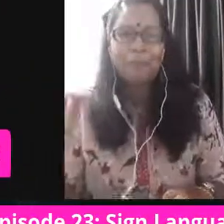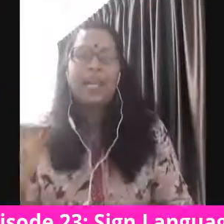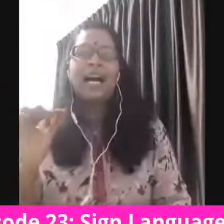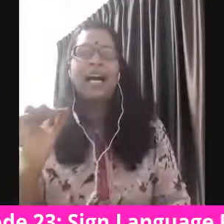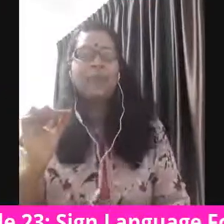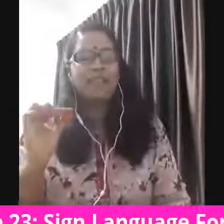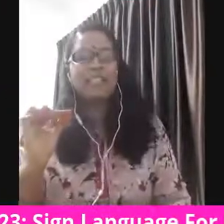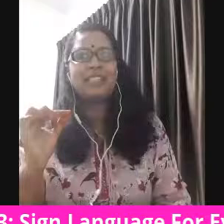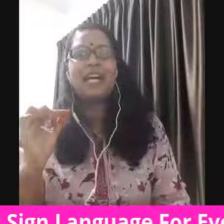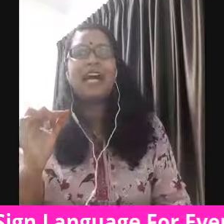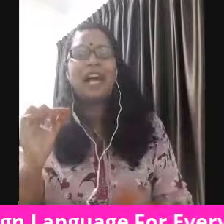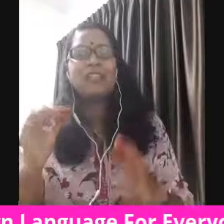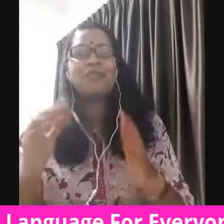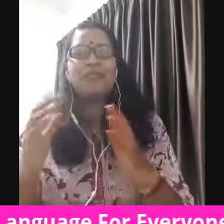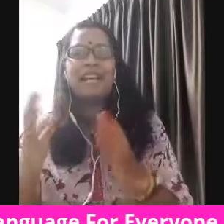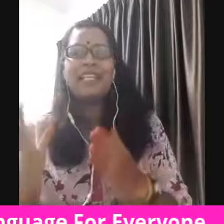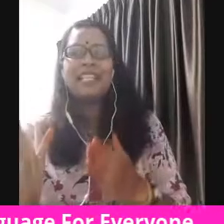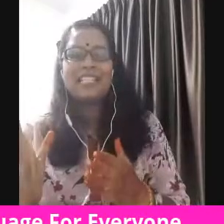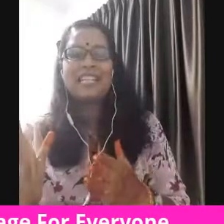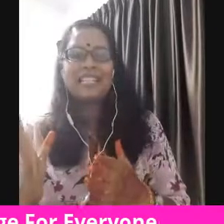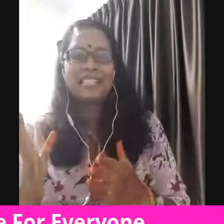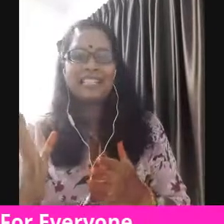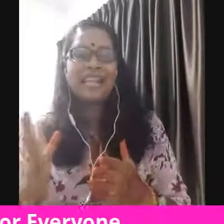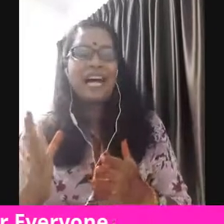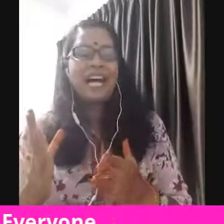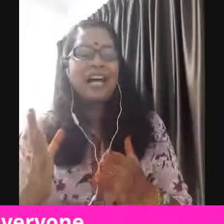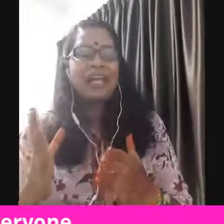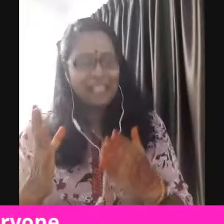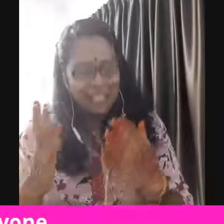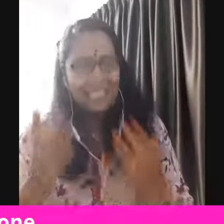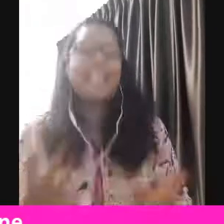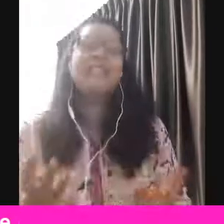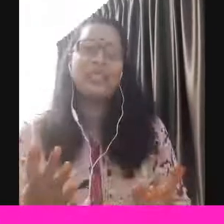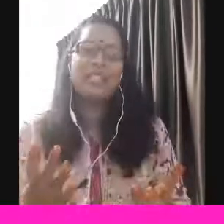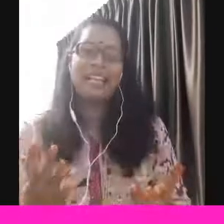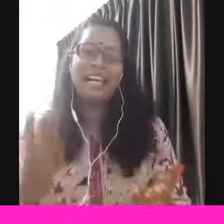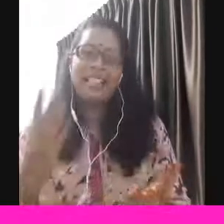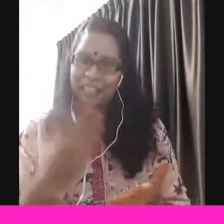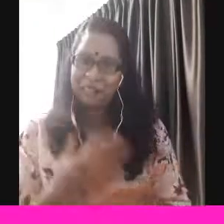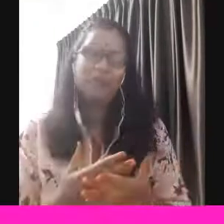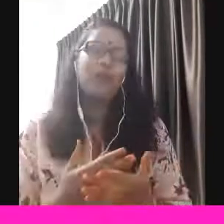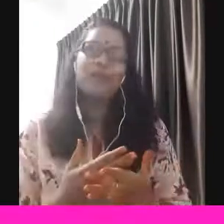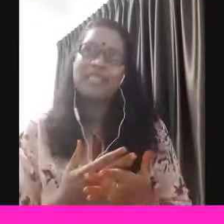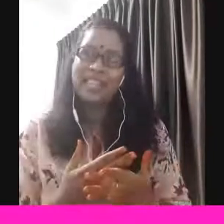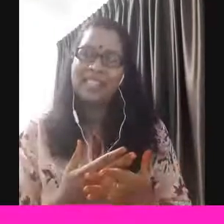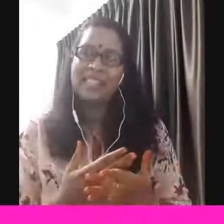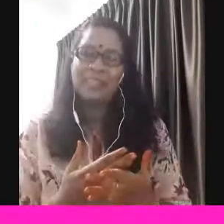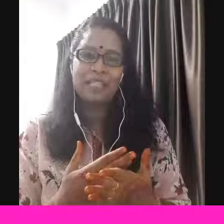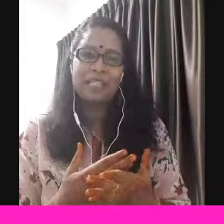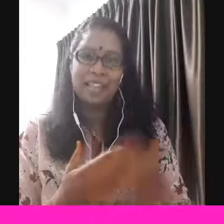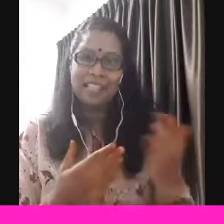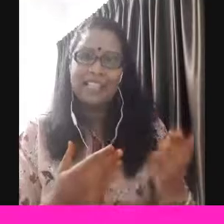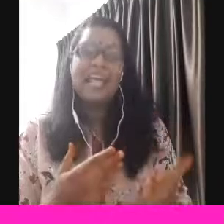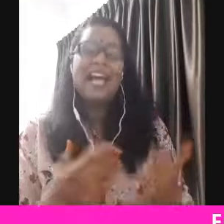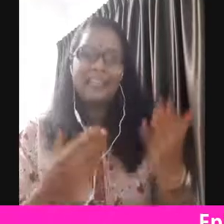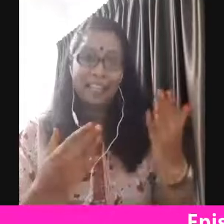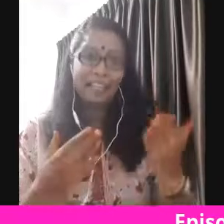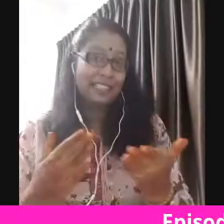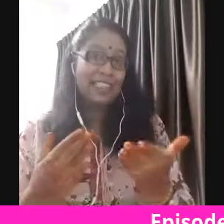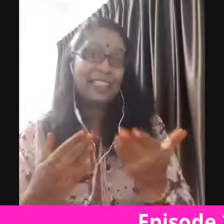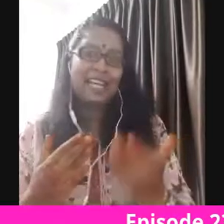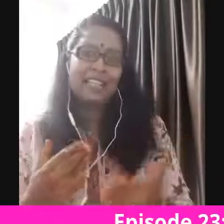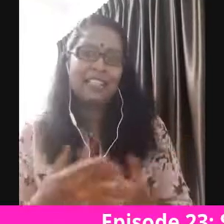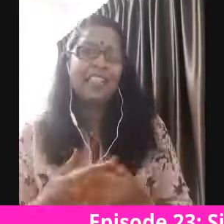word. But the final result is they can do it. And for science subject last year,